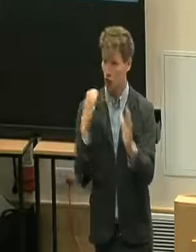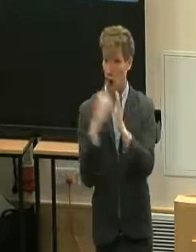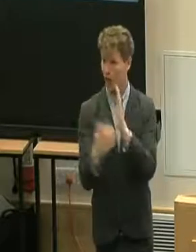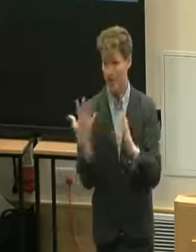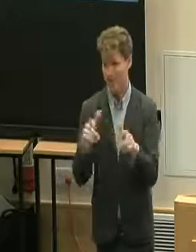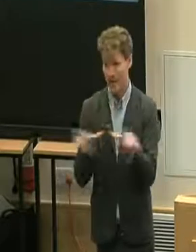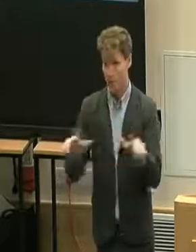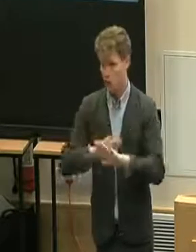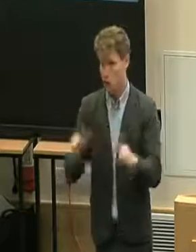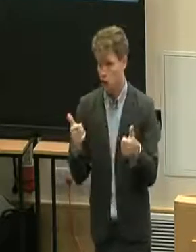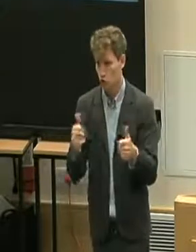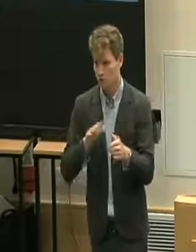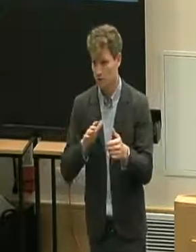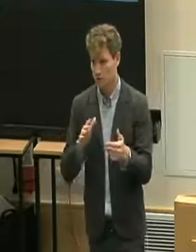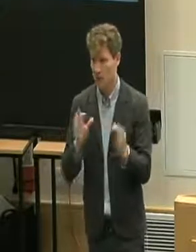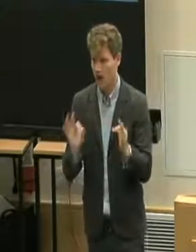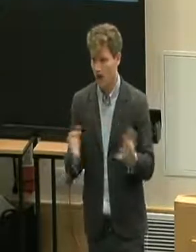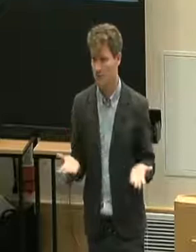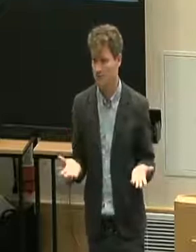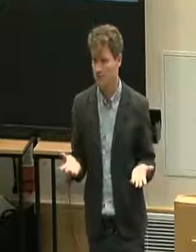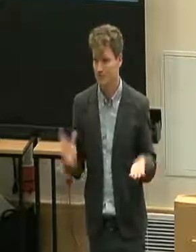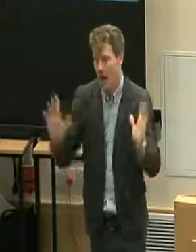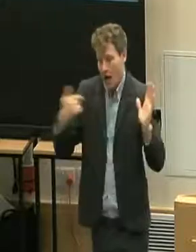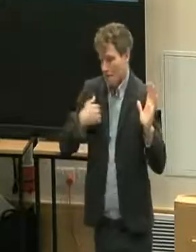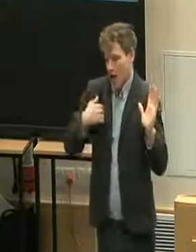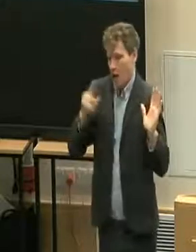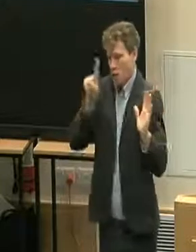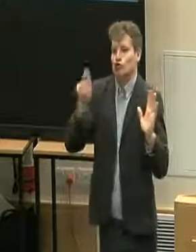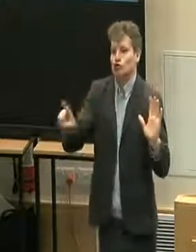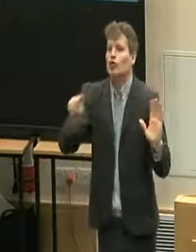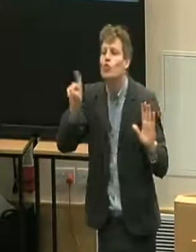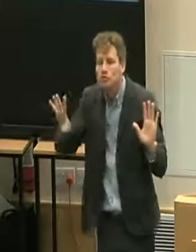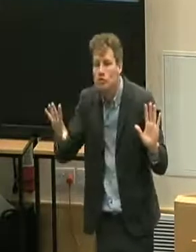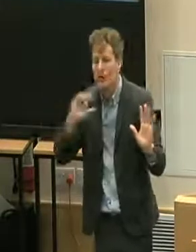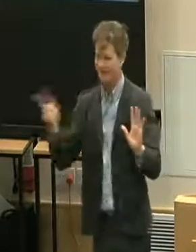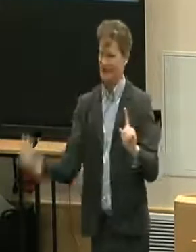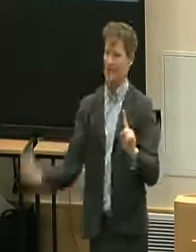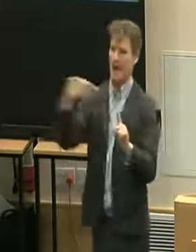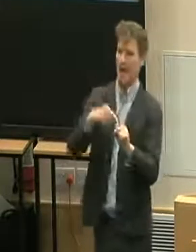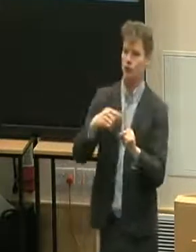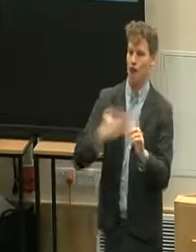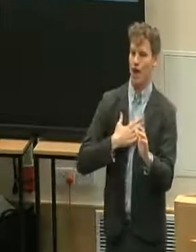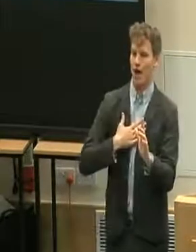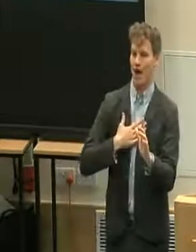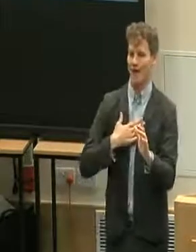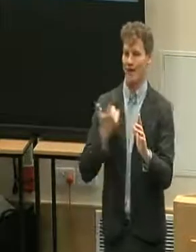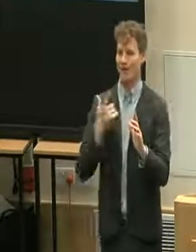I'll show you in a second. But back to my chart. How about the last two? The last two are